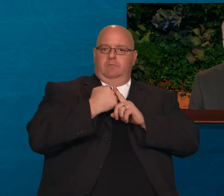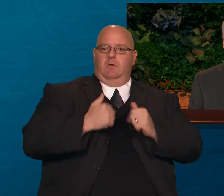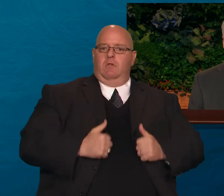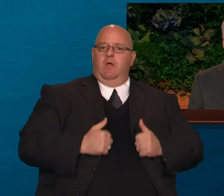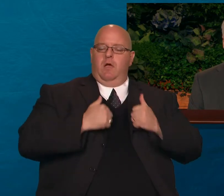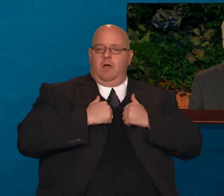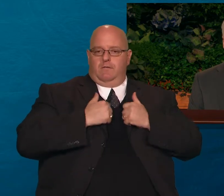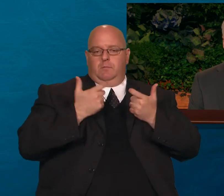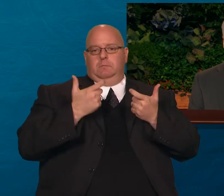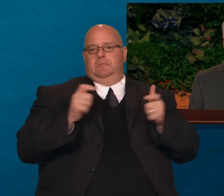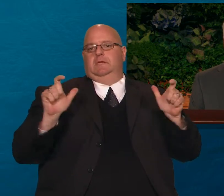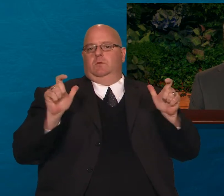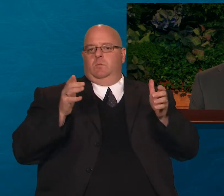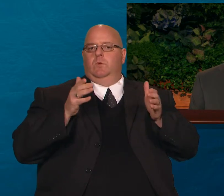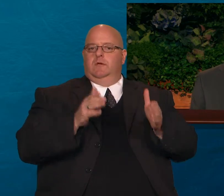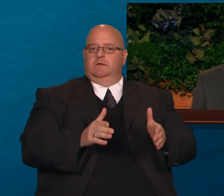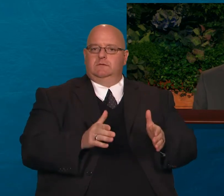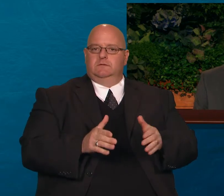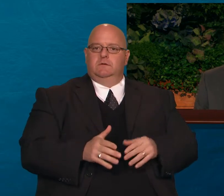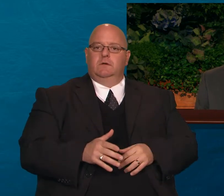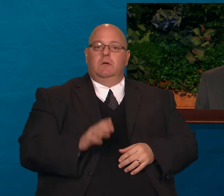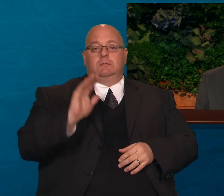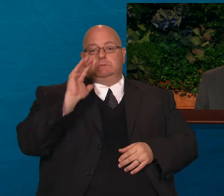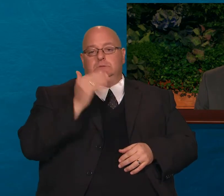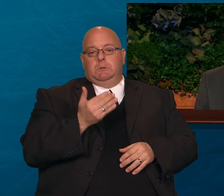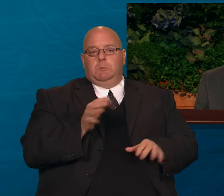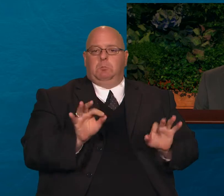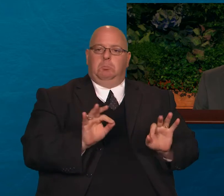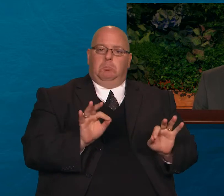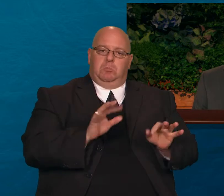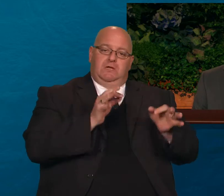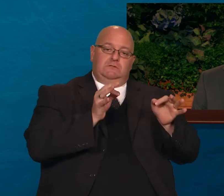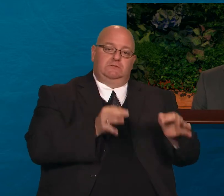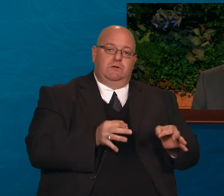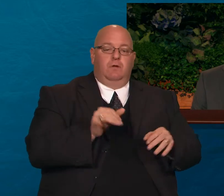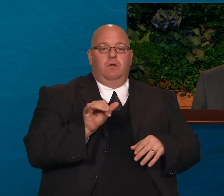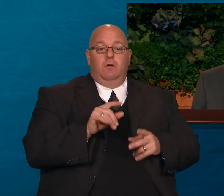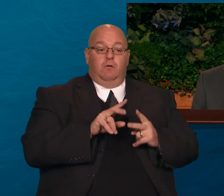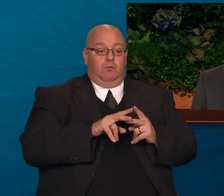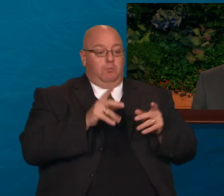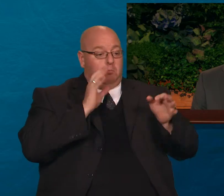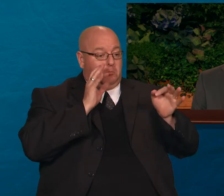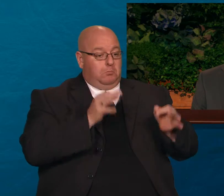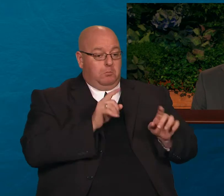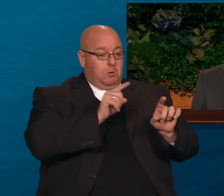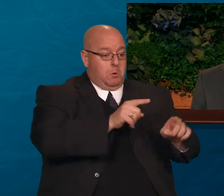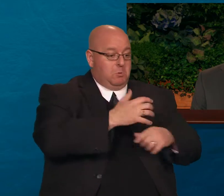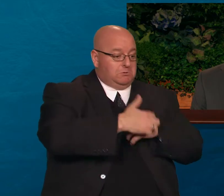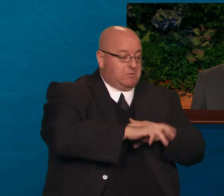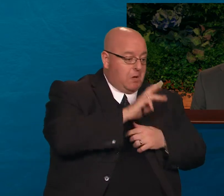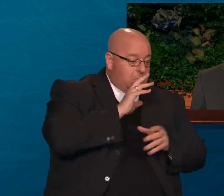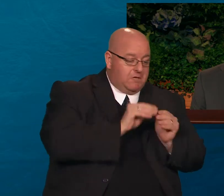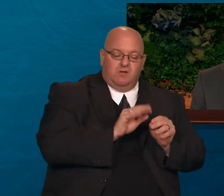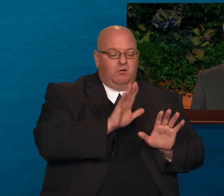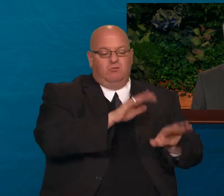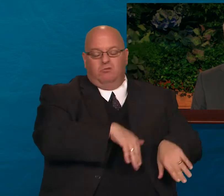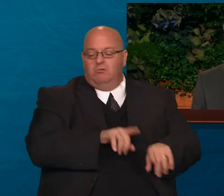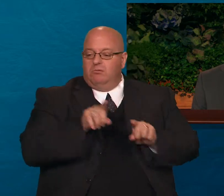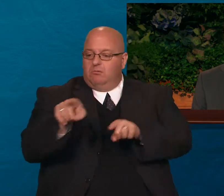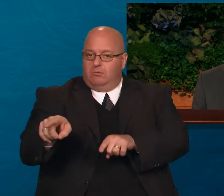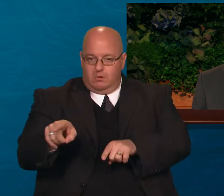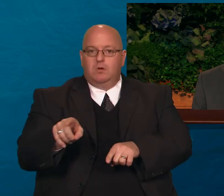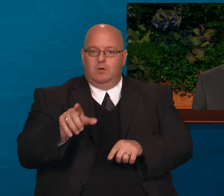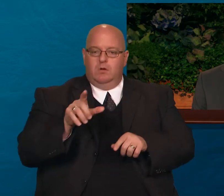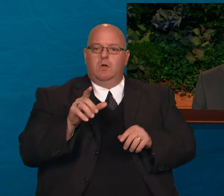in significant ways. A seemingly small decision, such as whether or not to attend a sacrament meeting, can